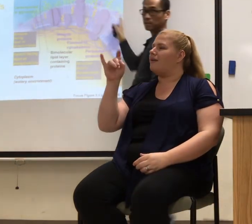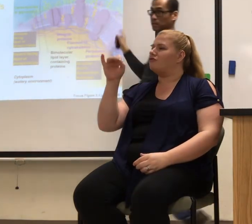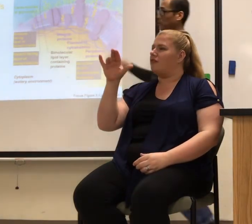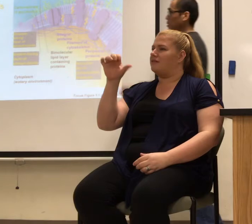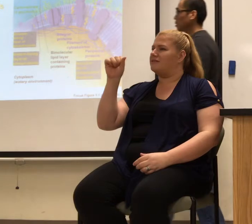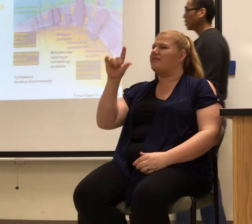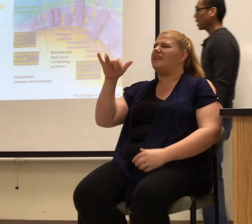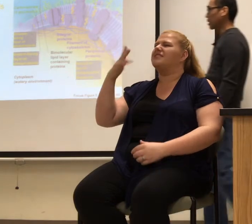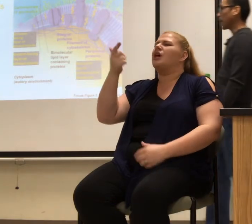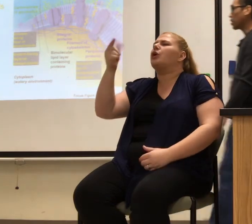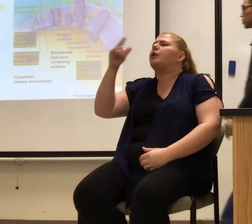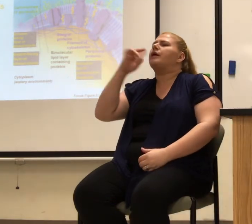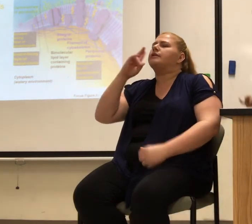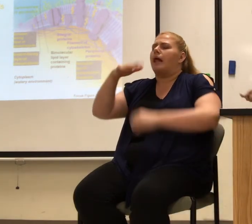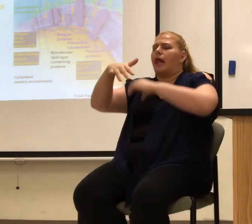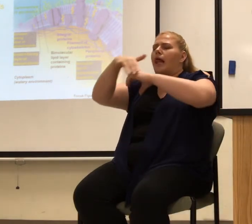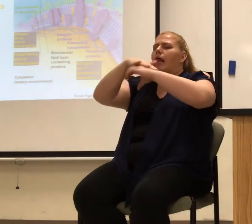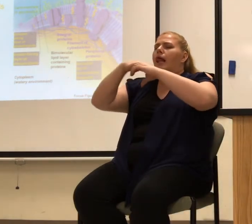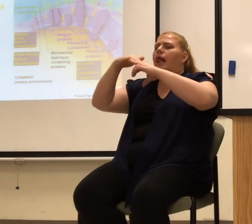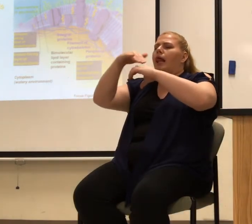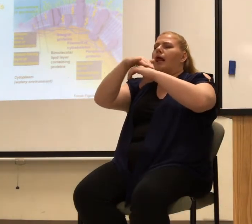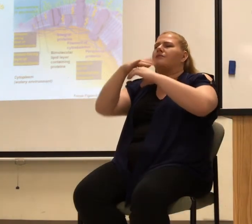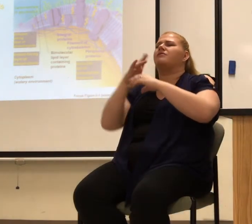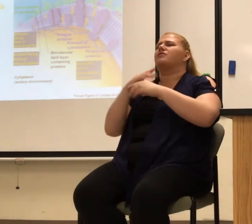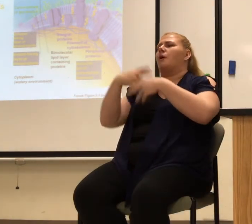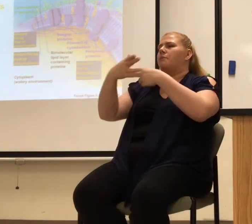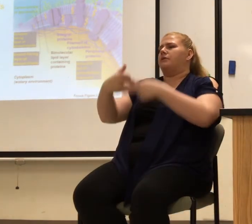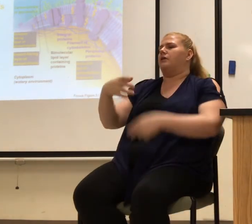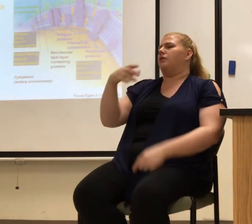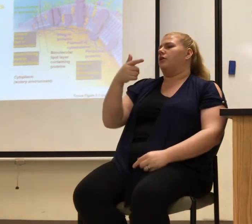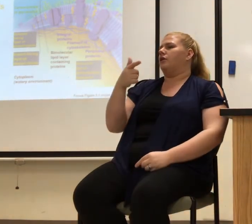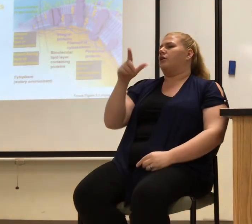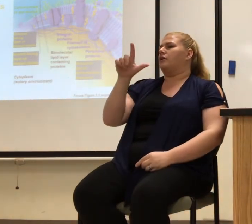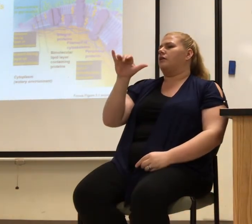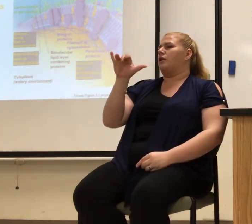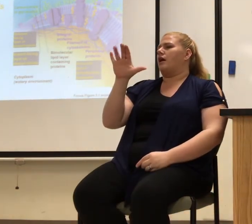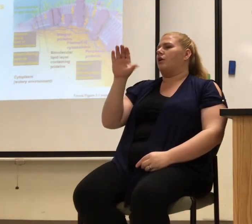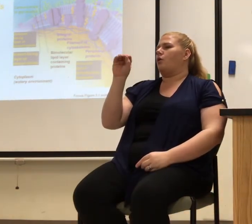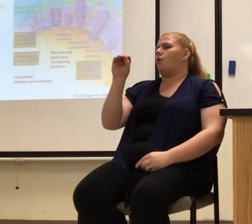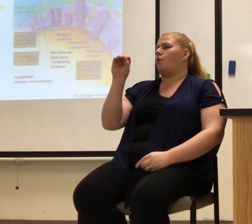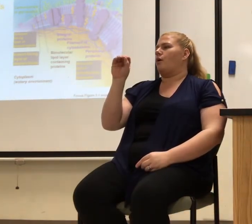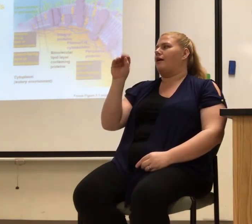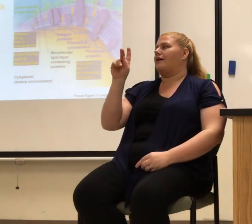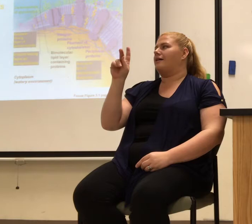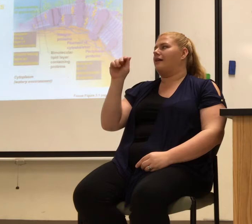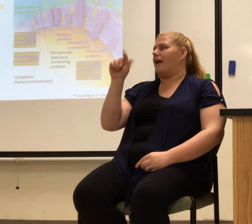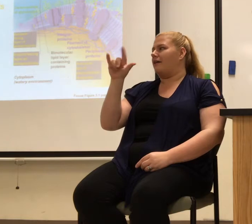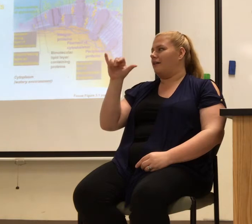surface. So let me put glycocalyx.